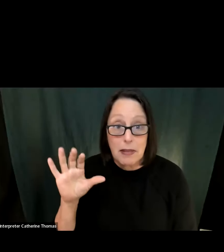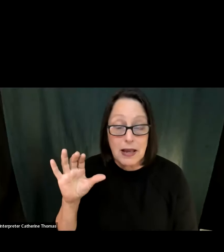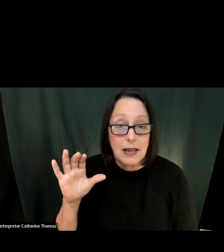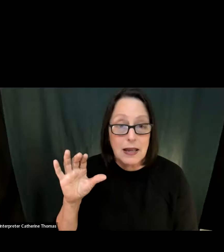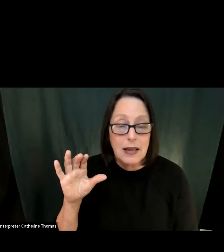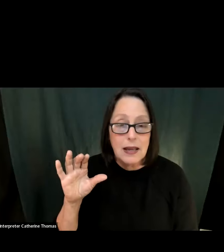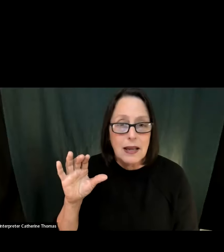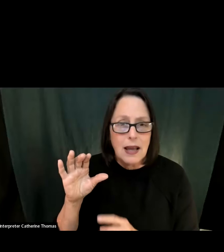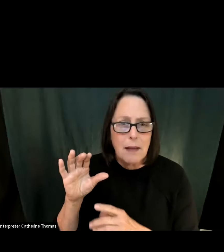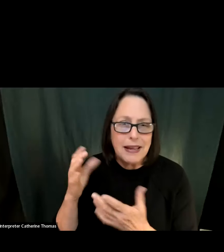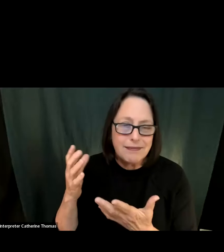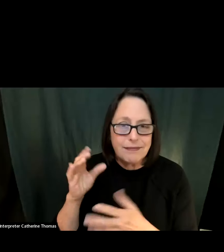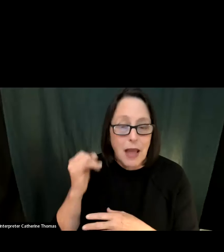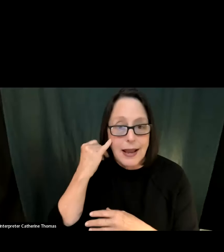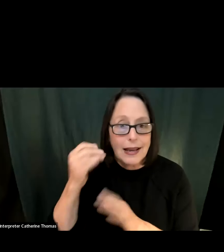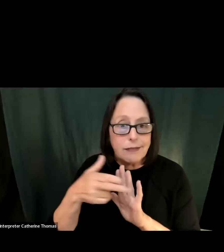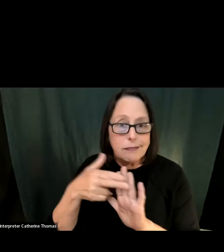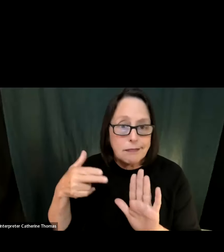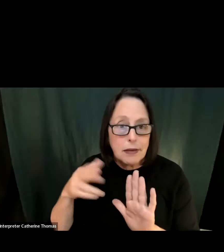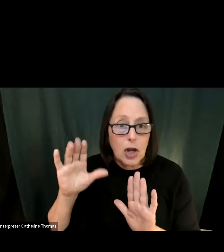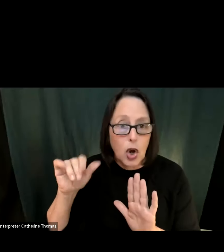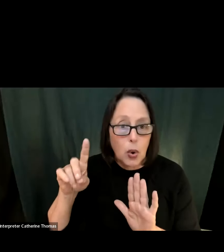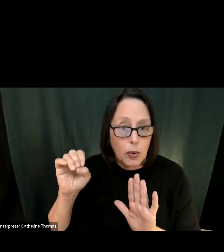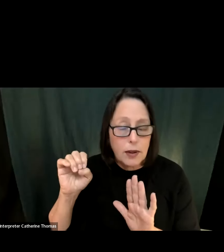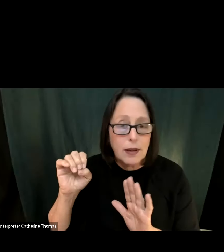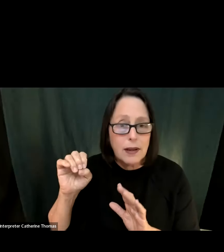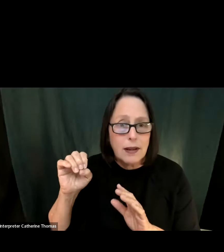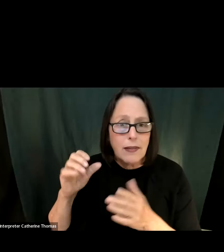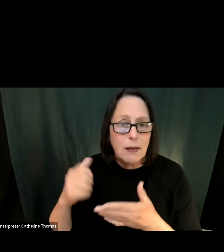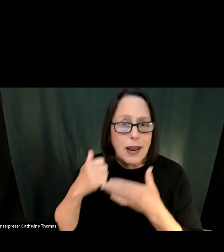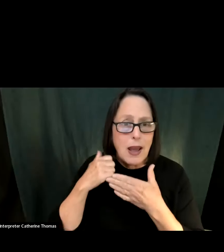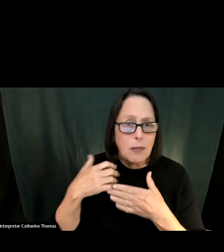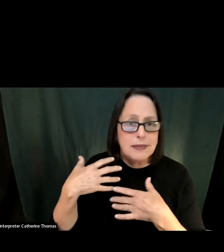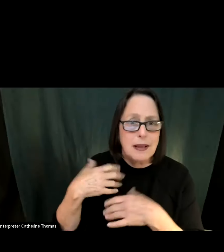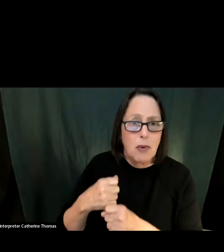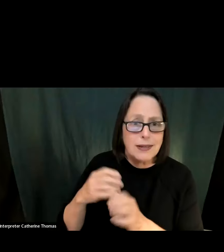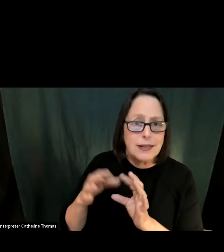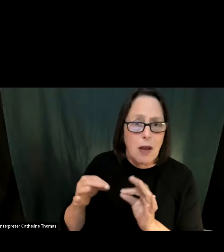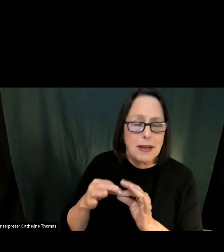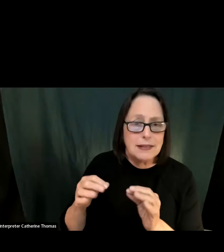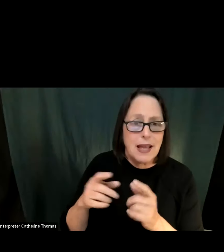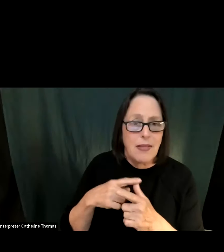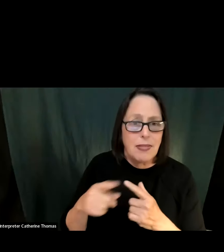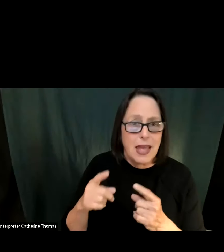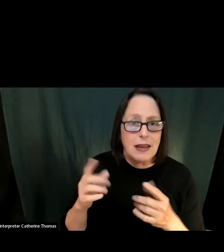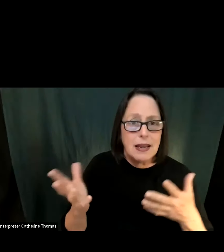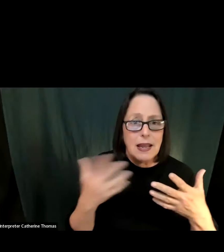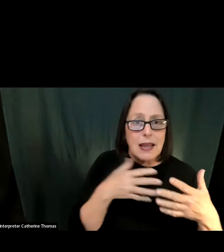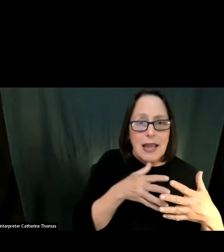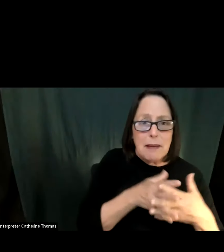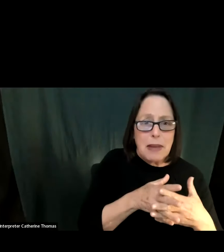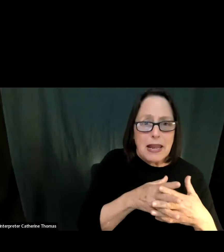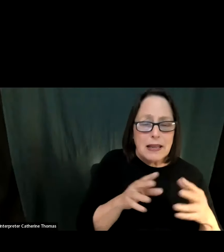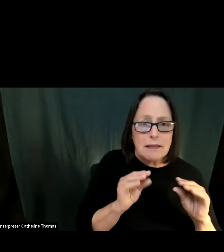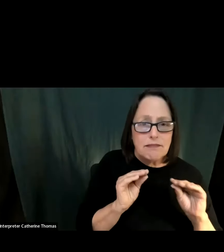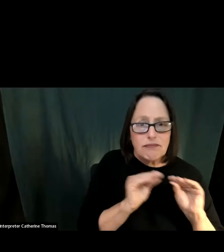only word I could come up with, which is a way for you to summarize the comments so the comments are actually embedded in your decision making